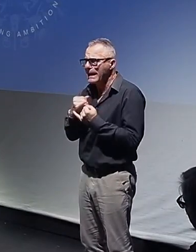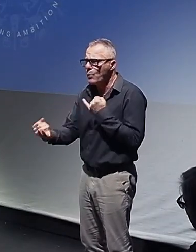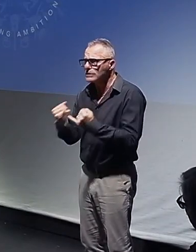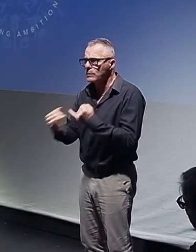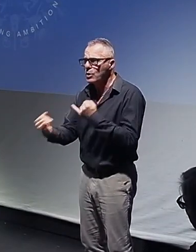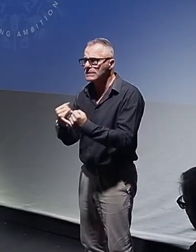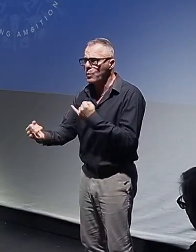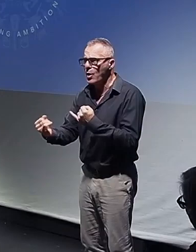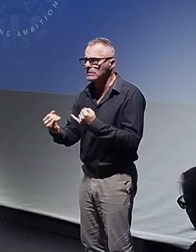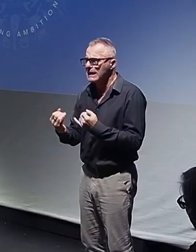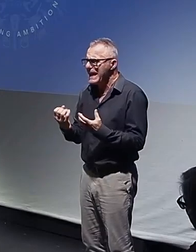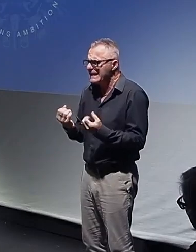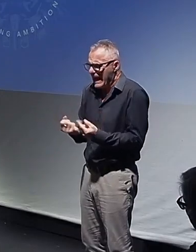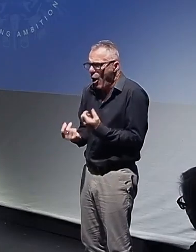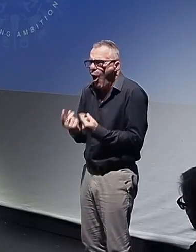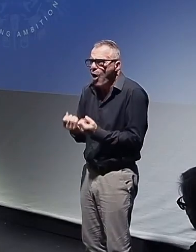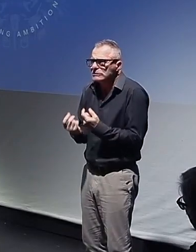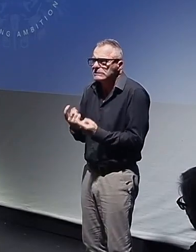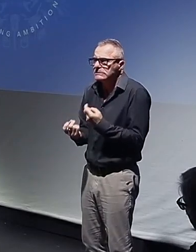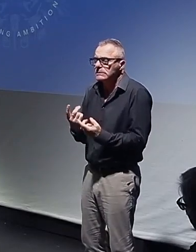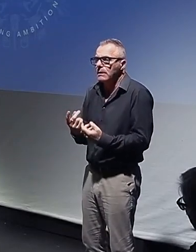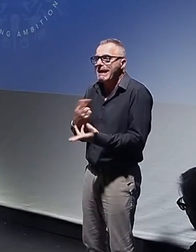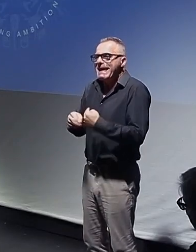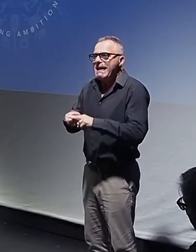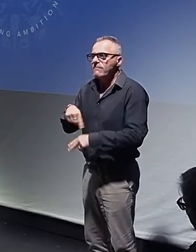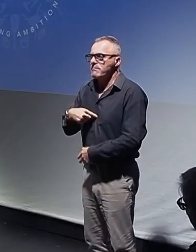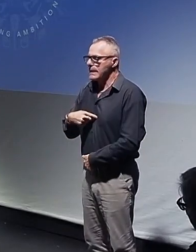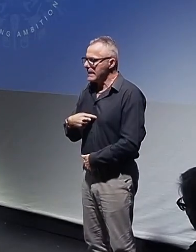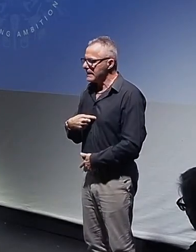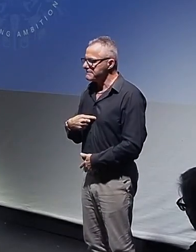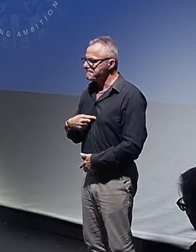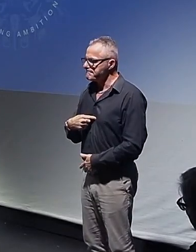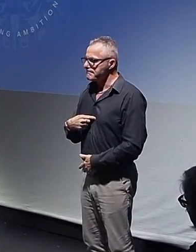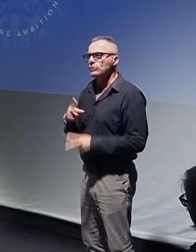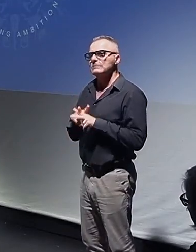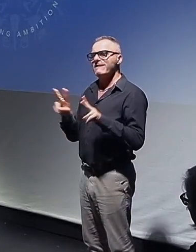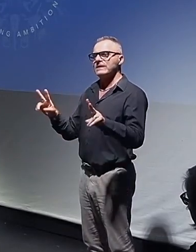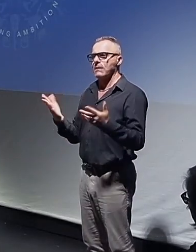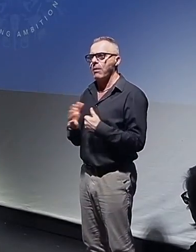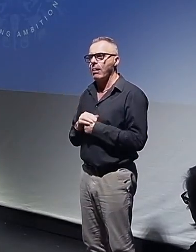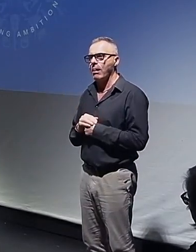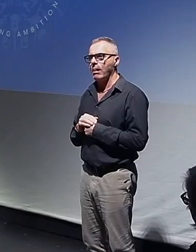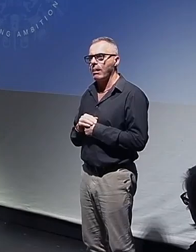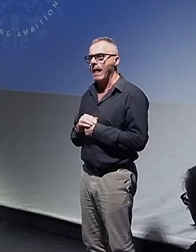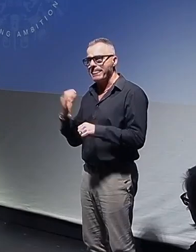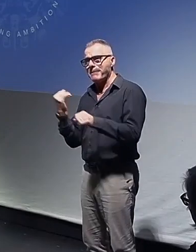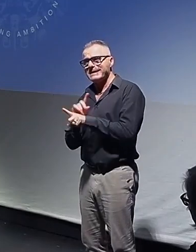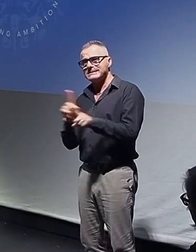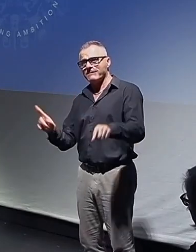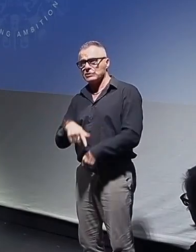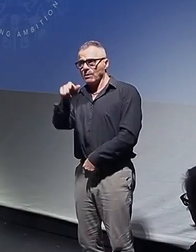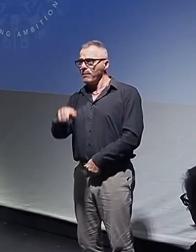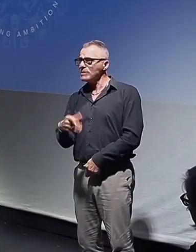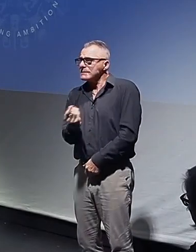hot that if I can just be visible and that makes a difference to someone